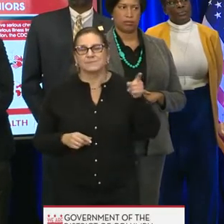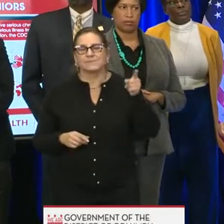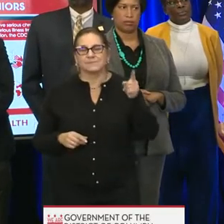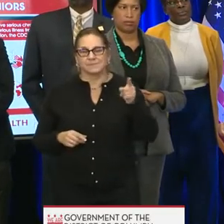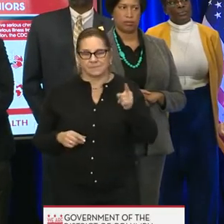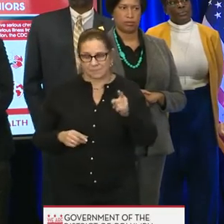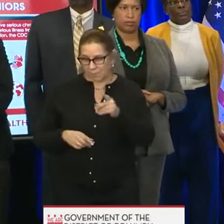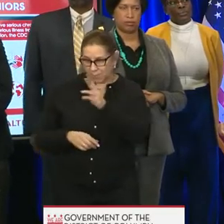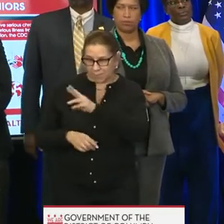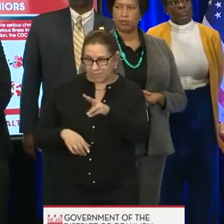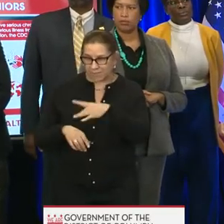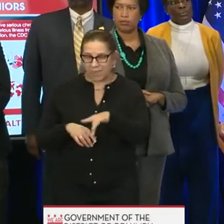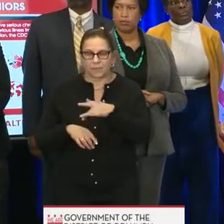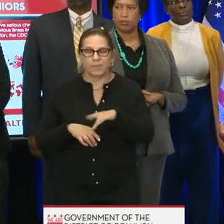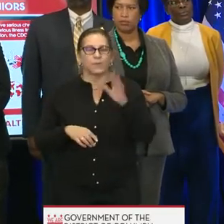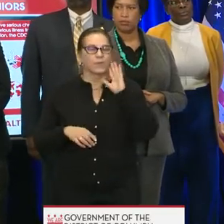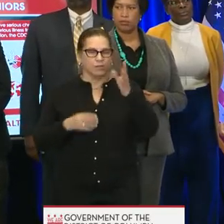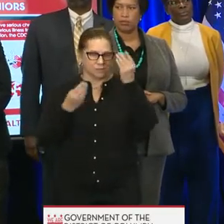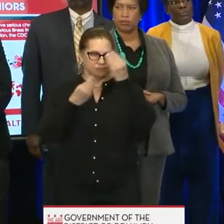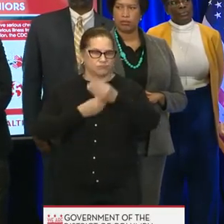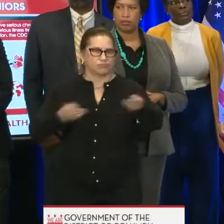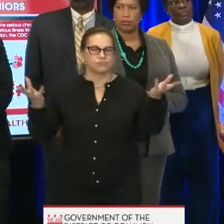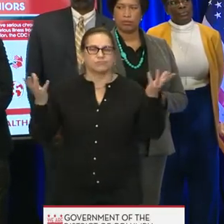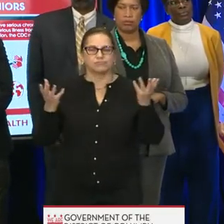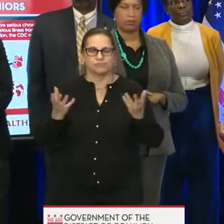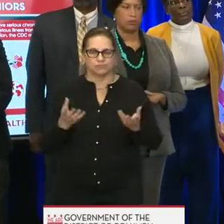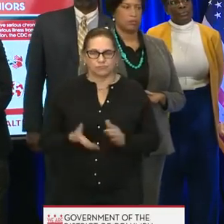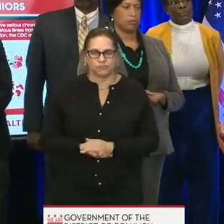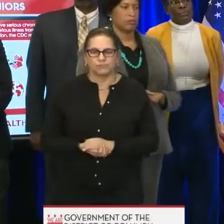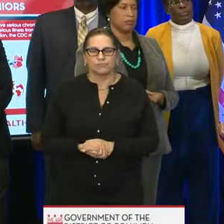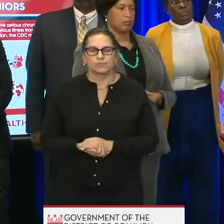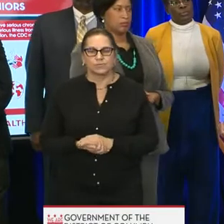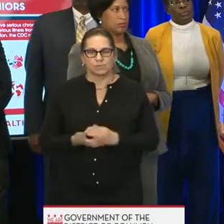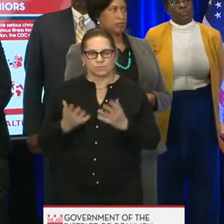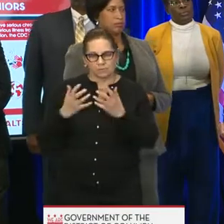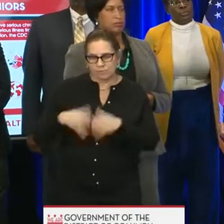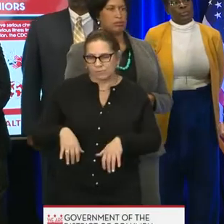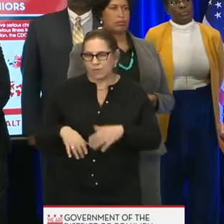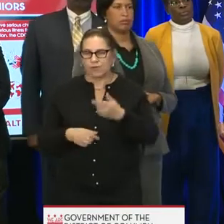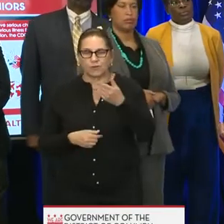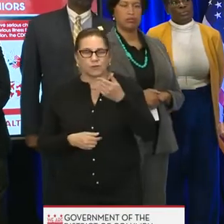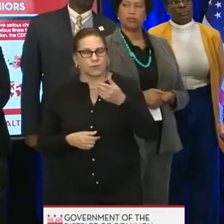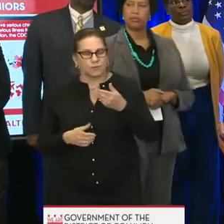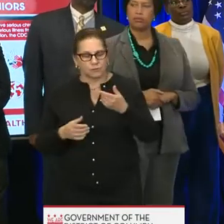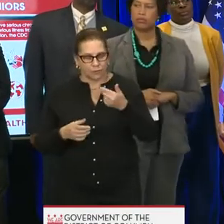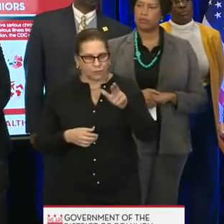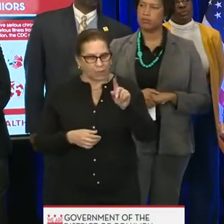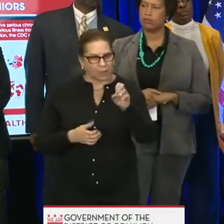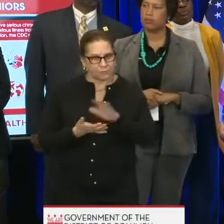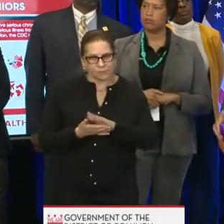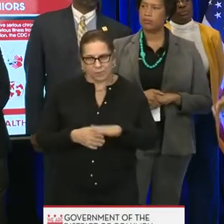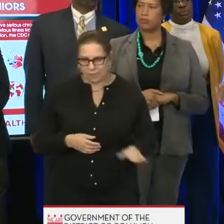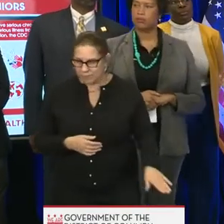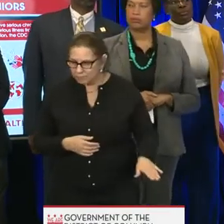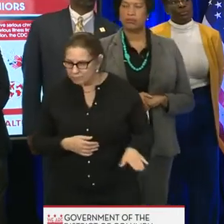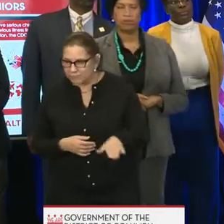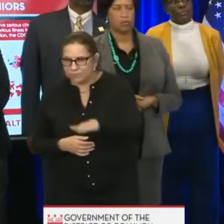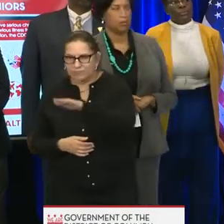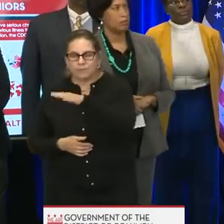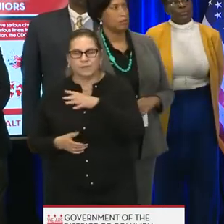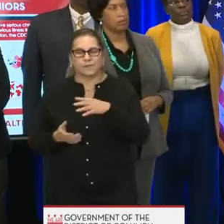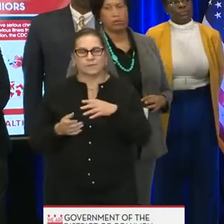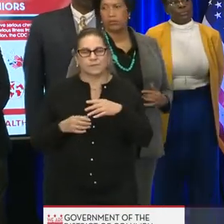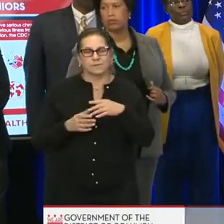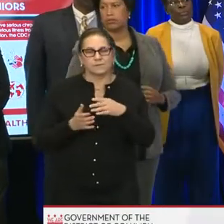grade level and by content area. But they'll be calling students during the, I know some charters mentioned this, I don't know if that's a plan. Yeah, so we will